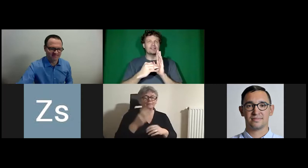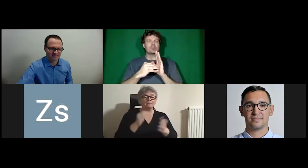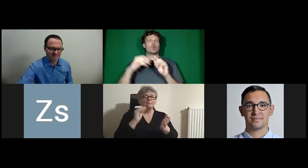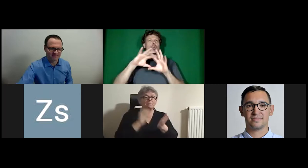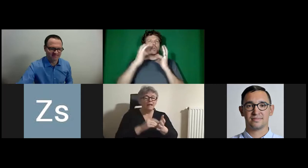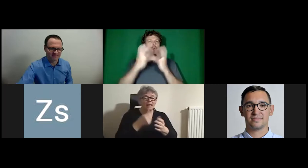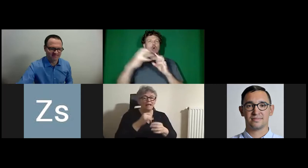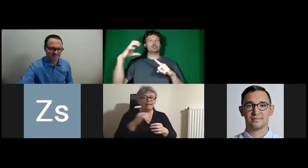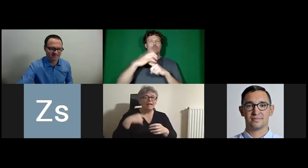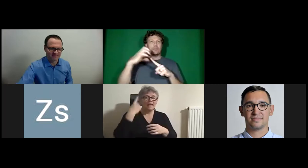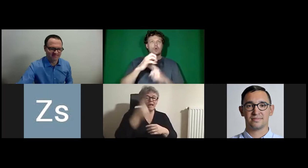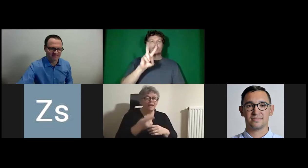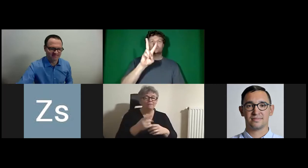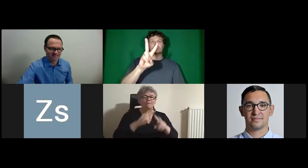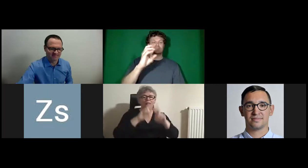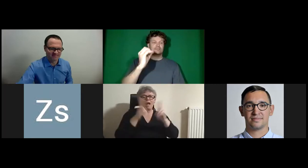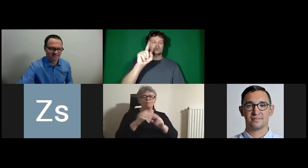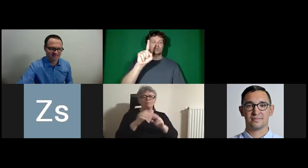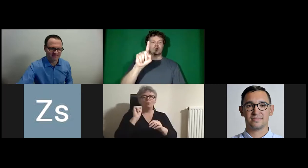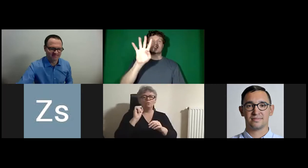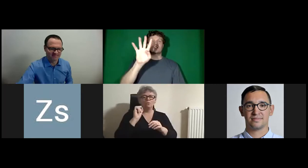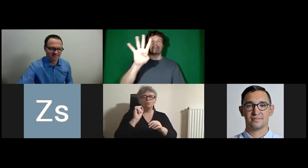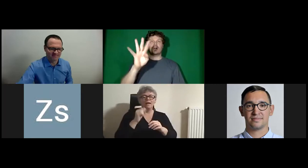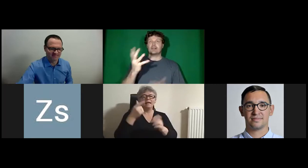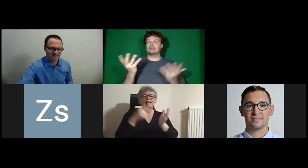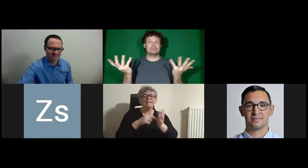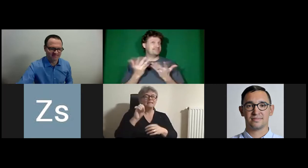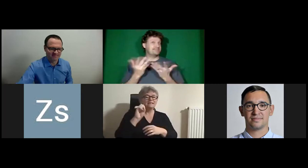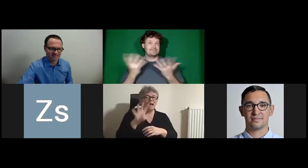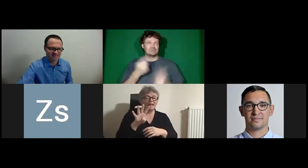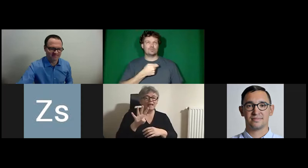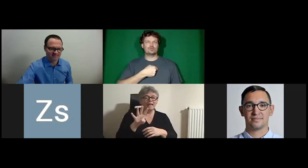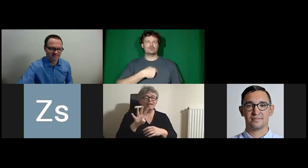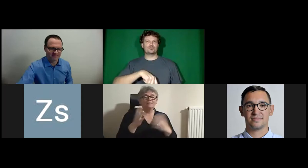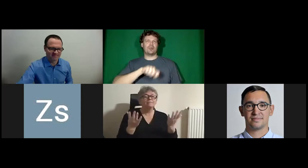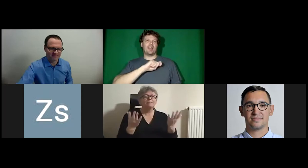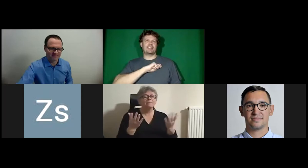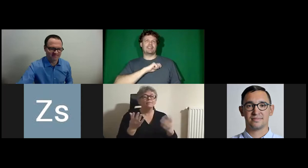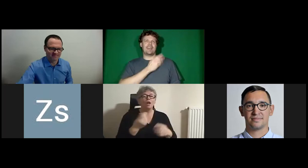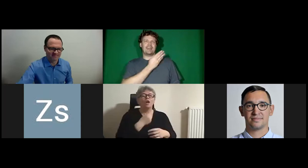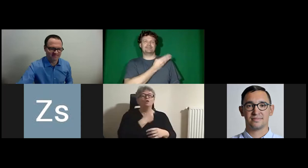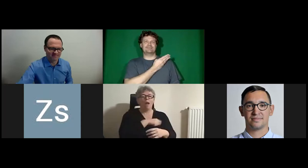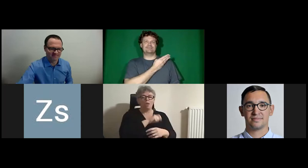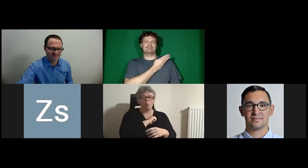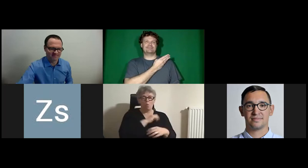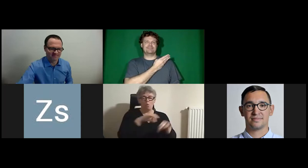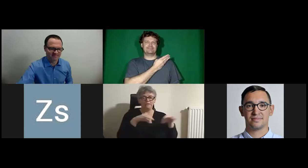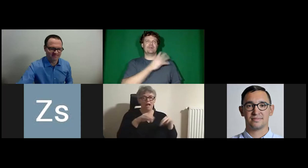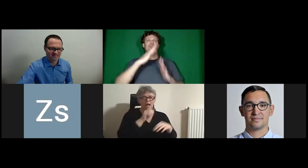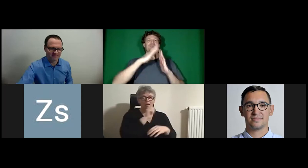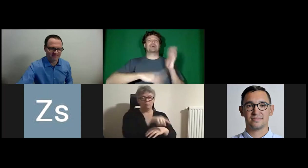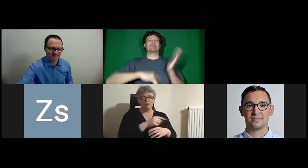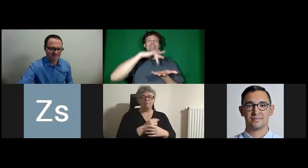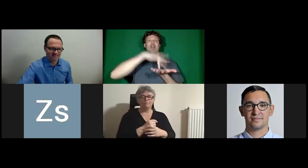4 years later, I went to the World Championships in 2014, and that was in Spain,